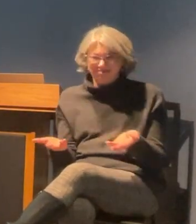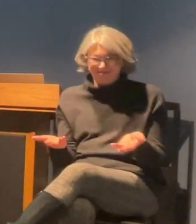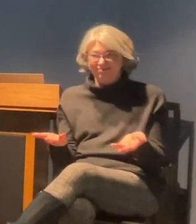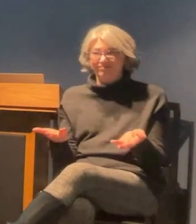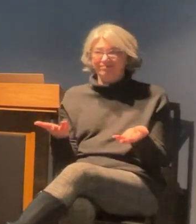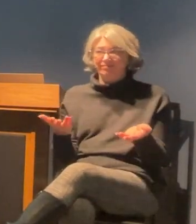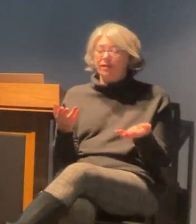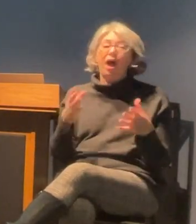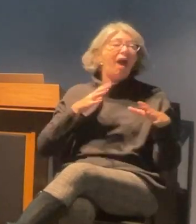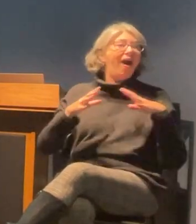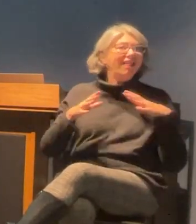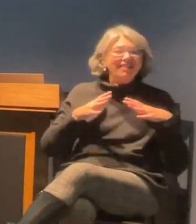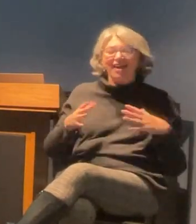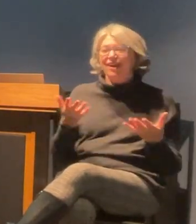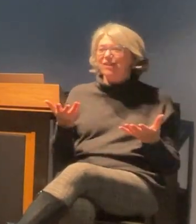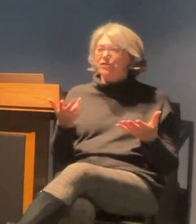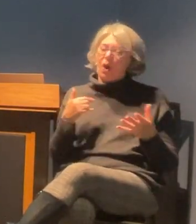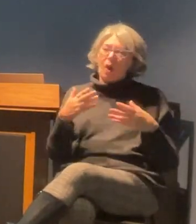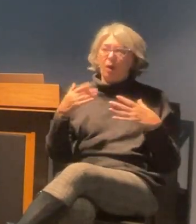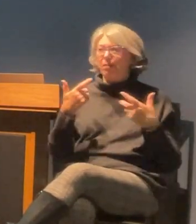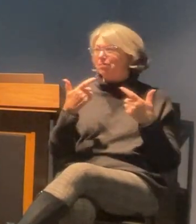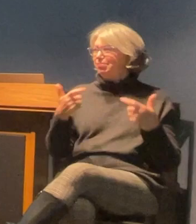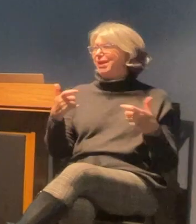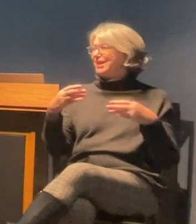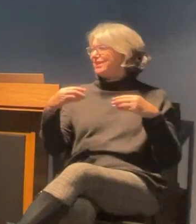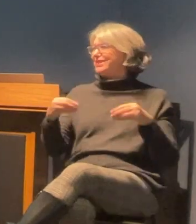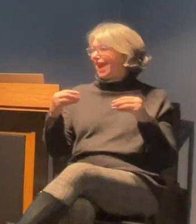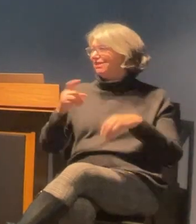the holidays, always big sales,